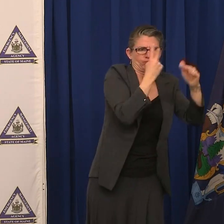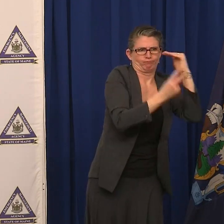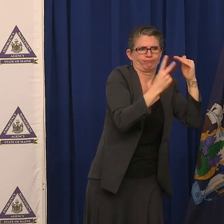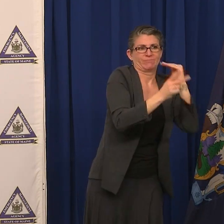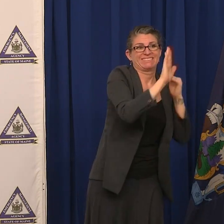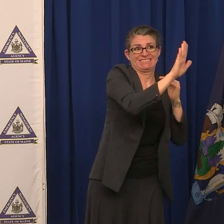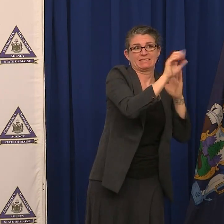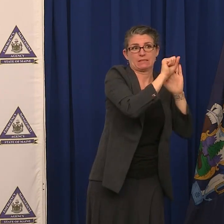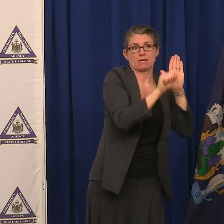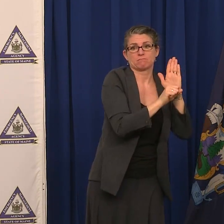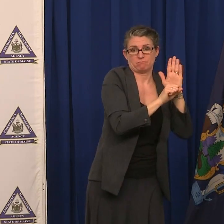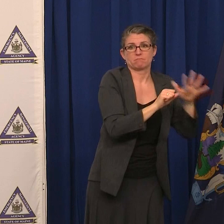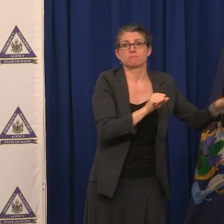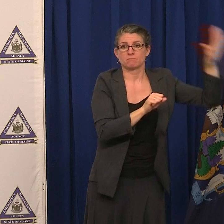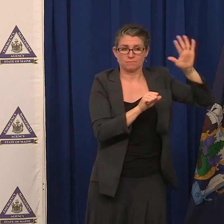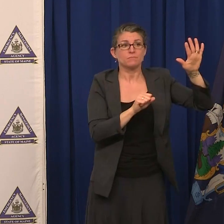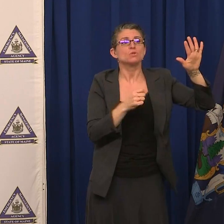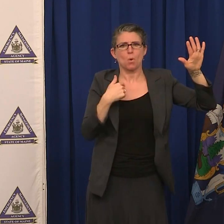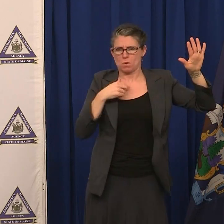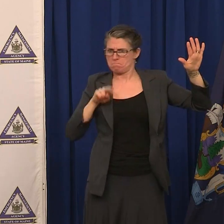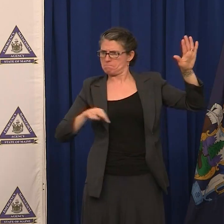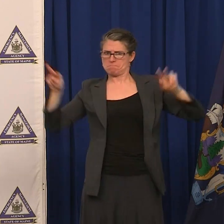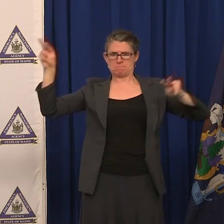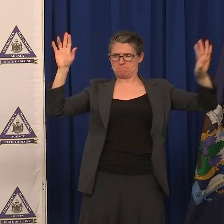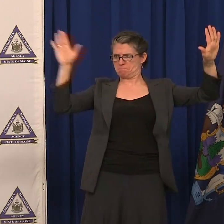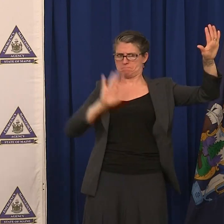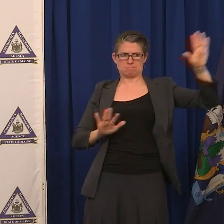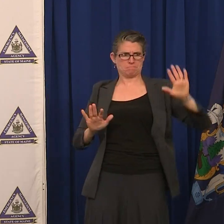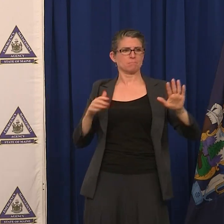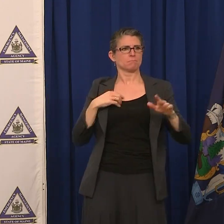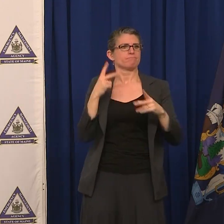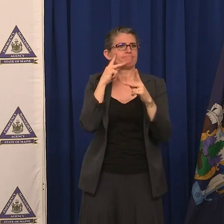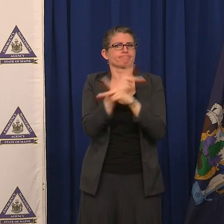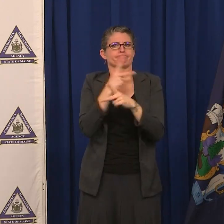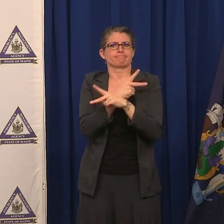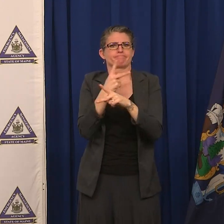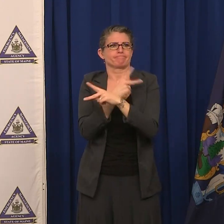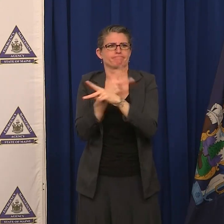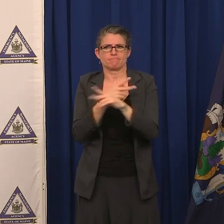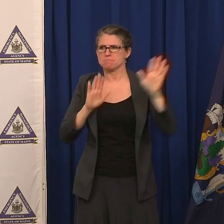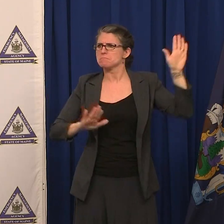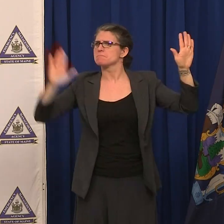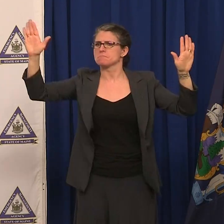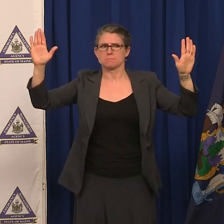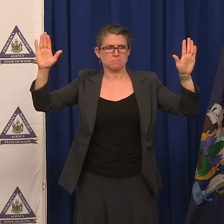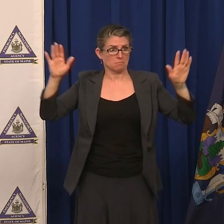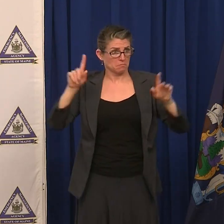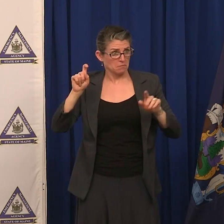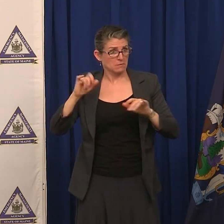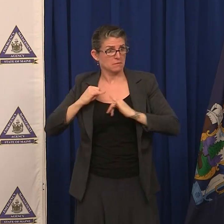but different models with different projections. We take those and then go to what